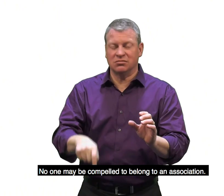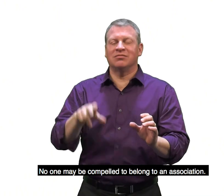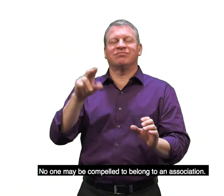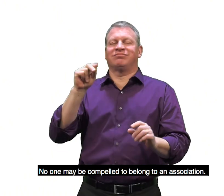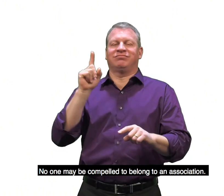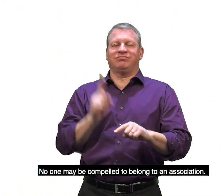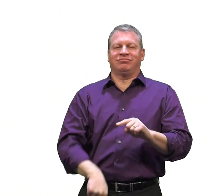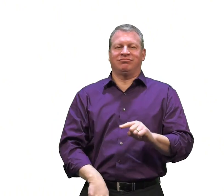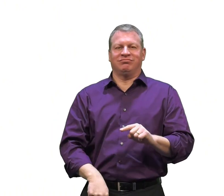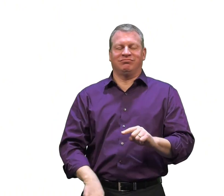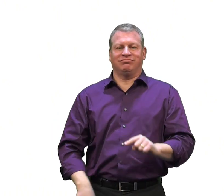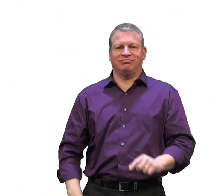an association.